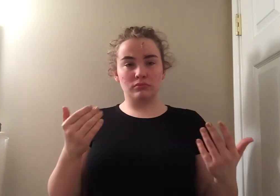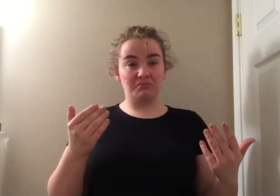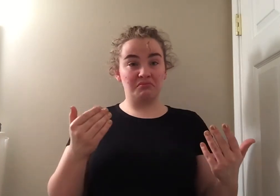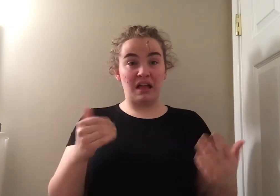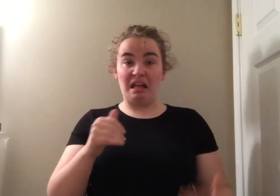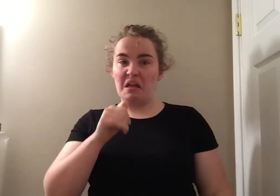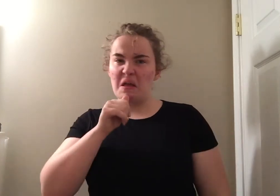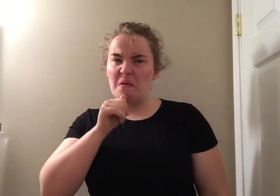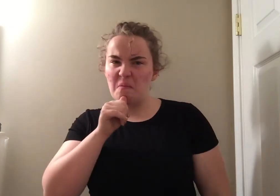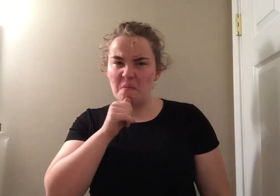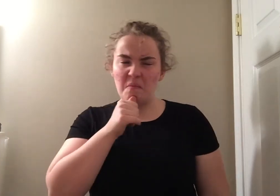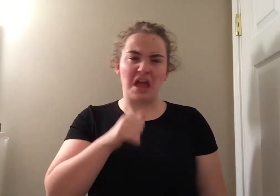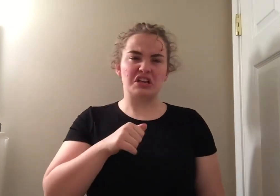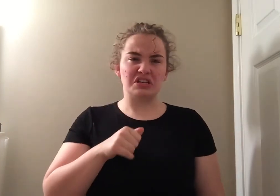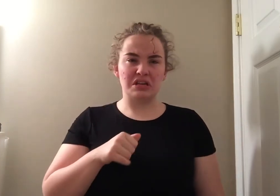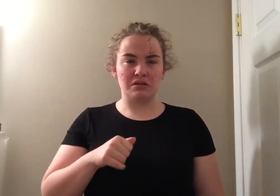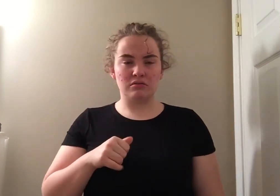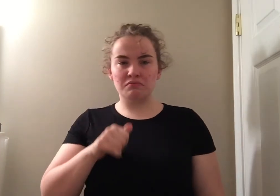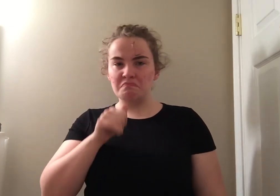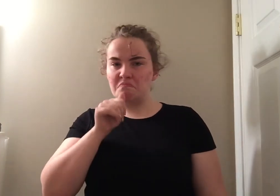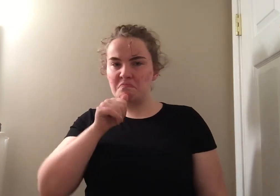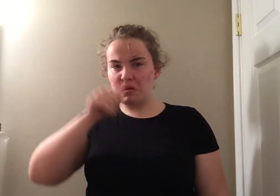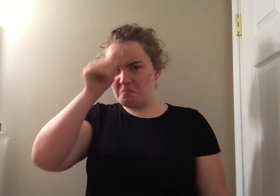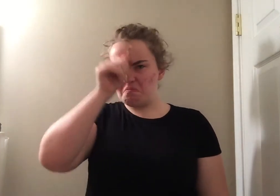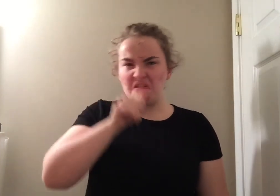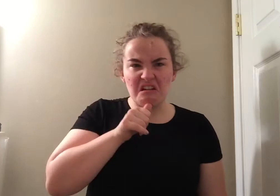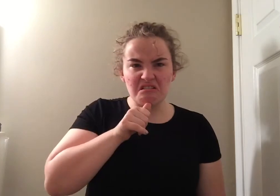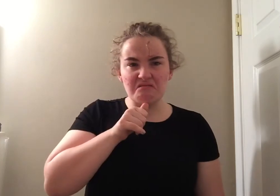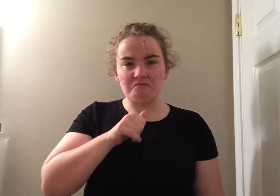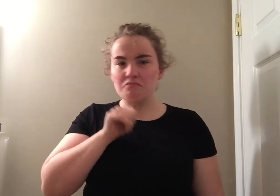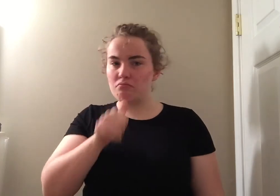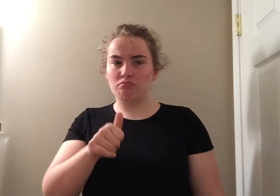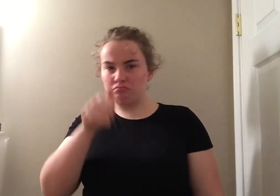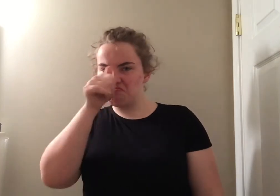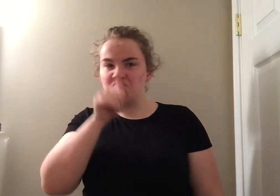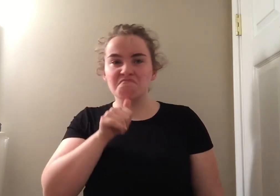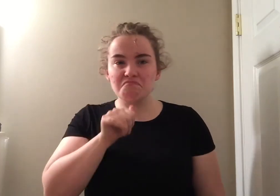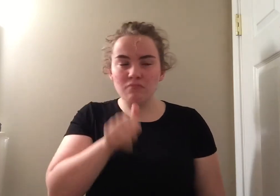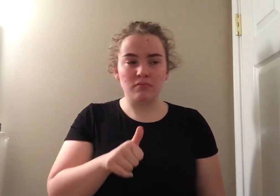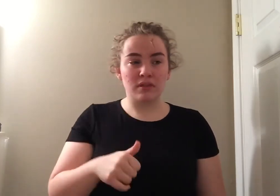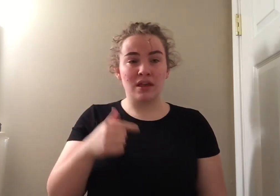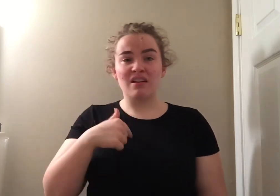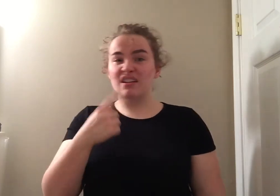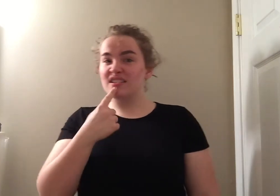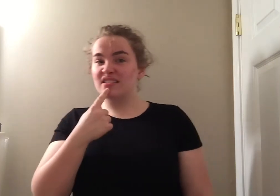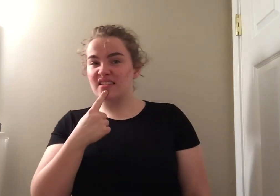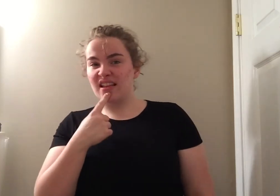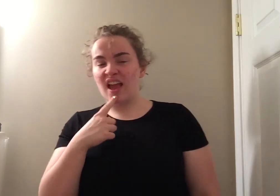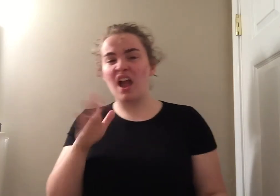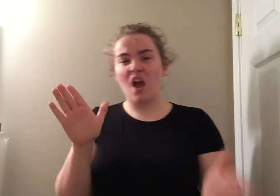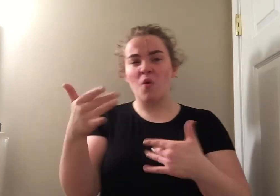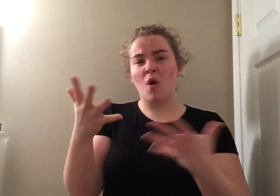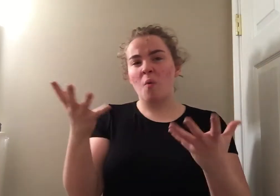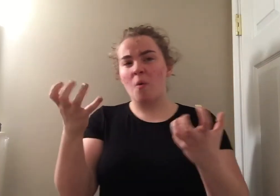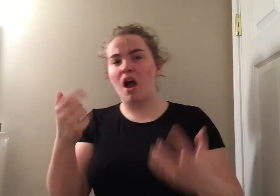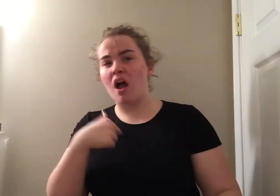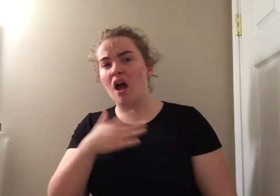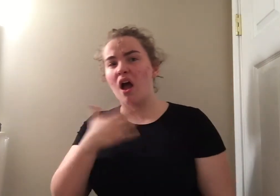Impatient. Now, when you ask questions like, is he going to leave now? Can I get my room back when he leaves? Impatient is a really good